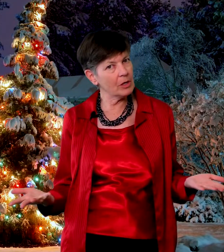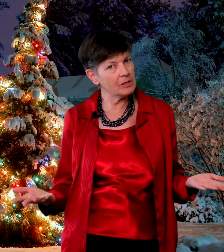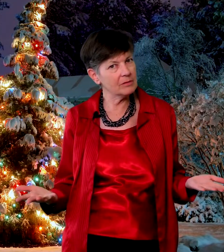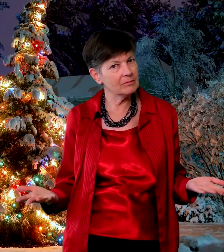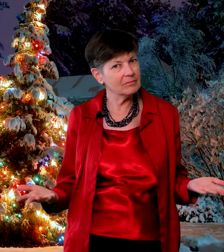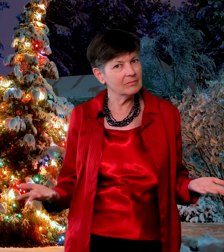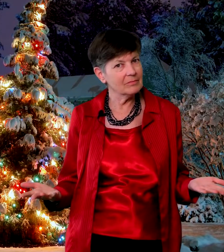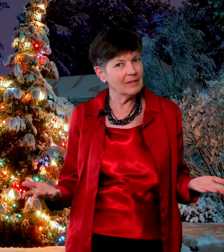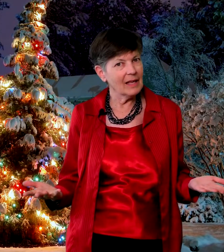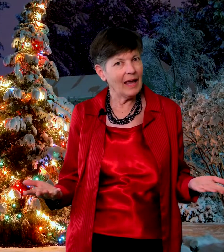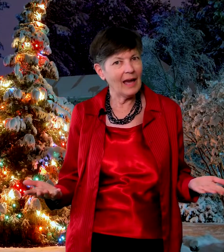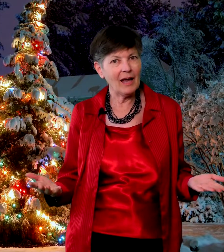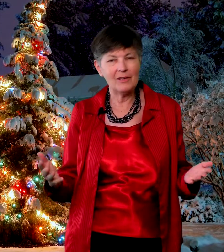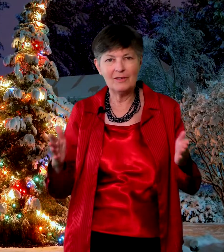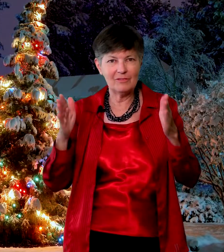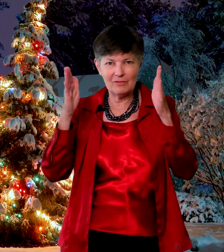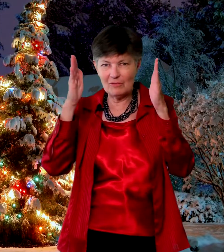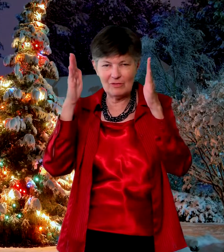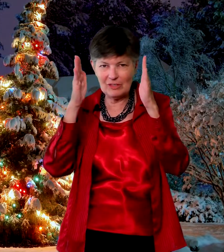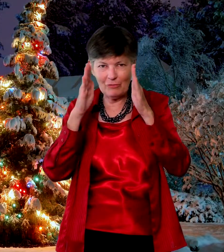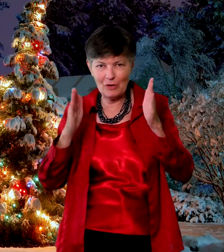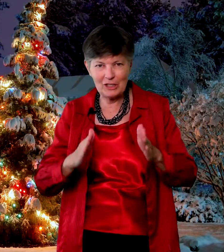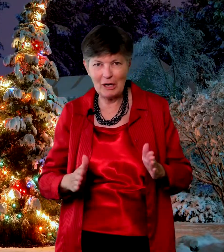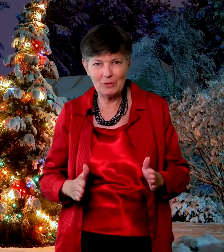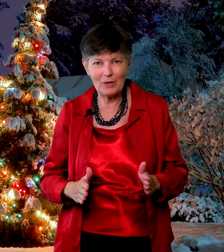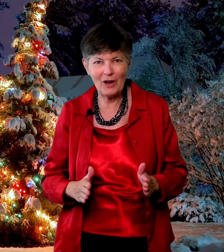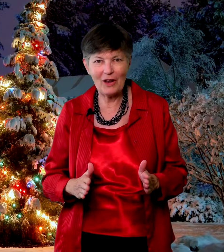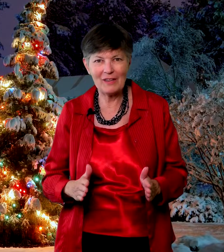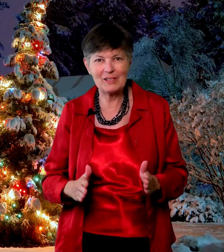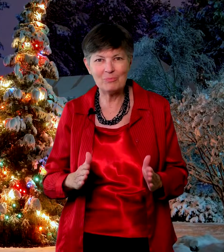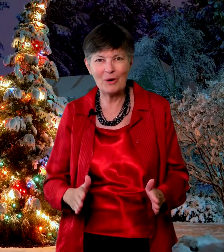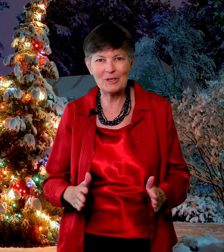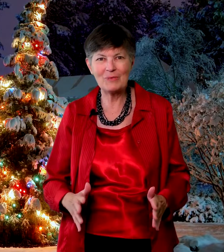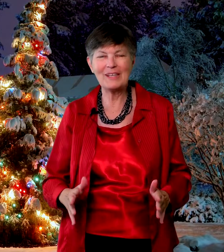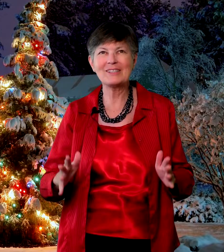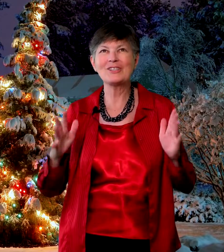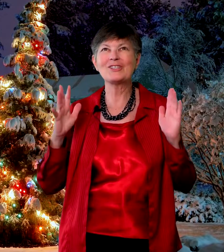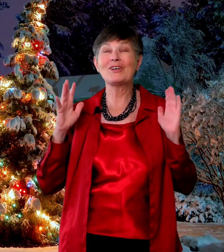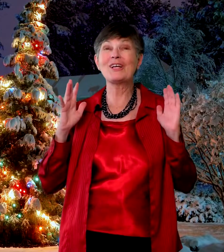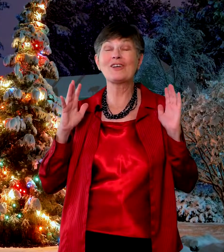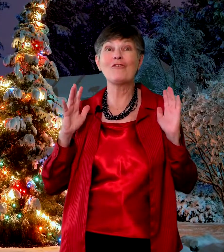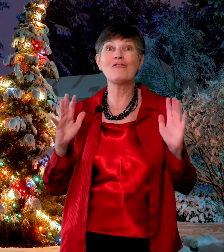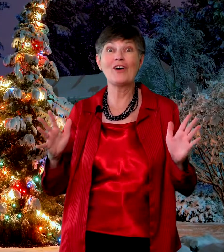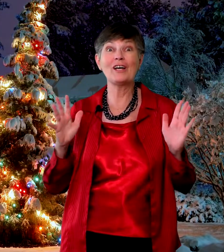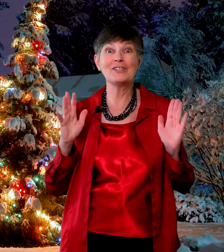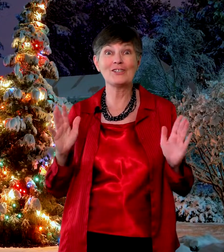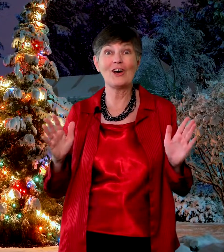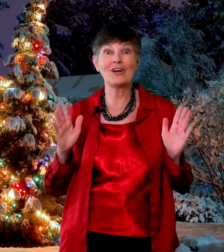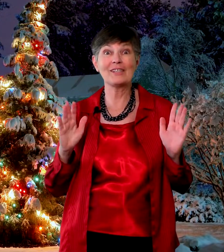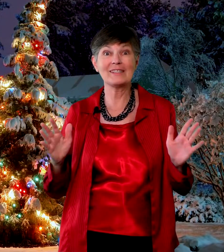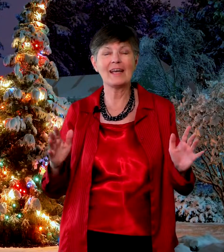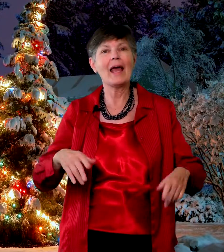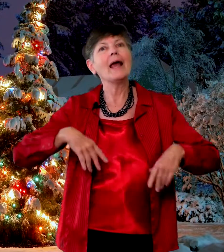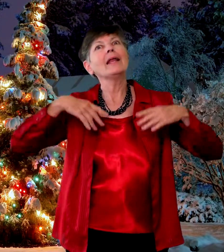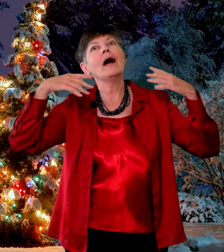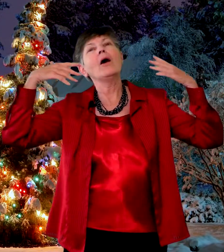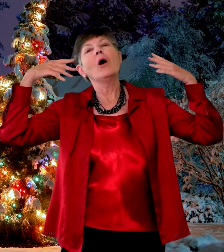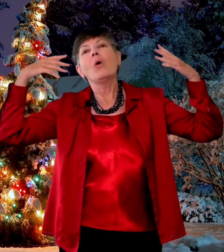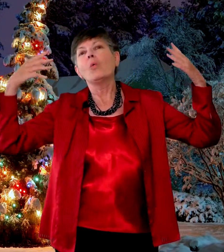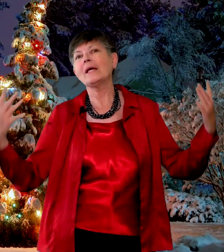numbers and differentiate between all of these birds, but it's a fun song to sing. Now, we